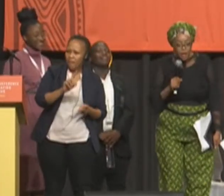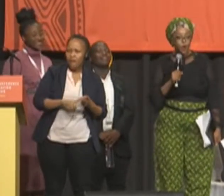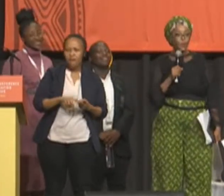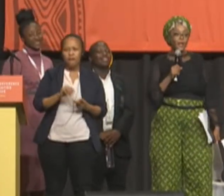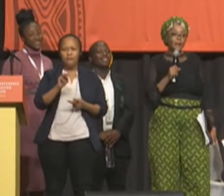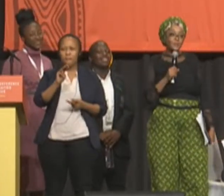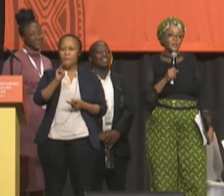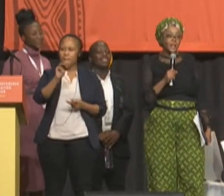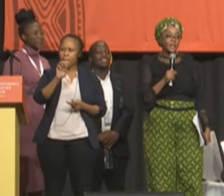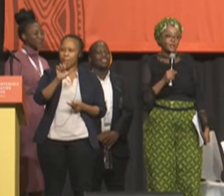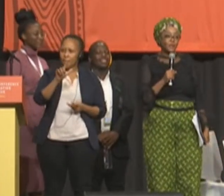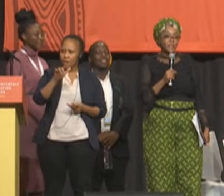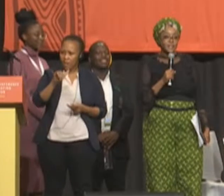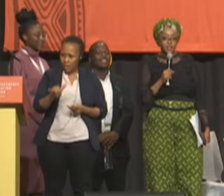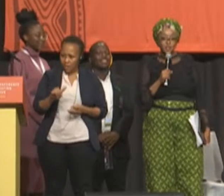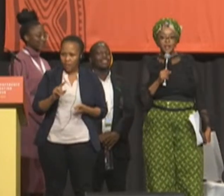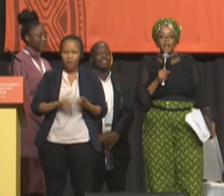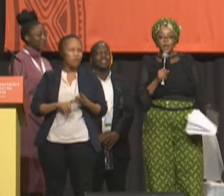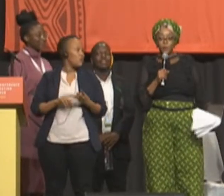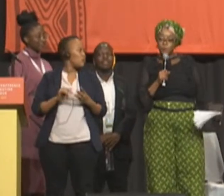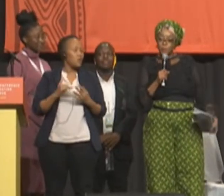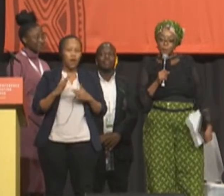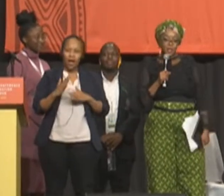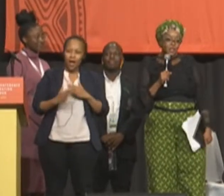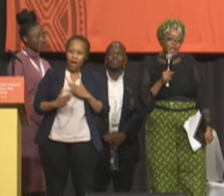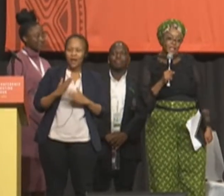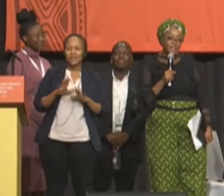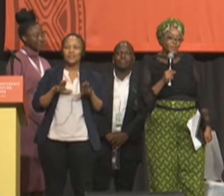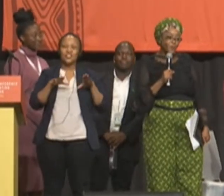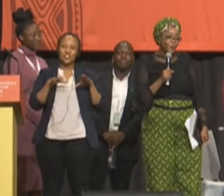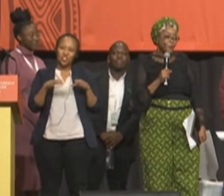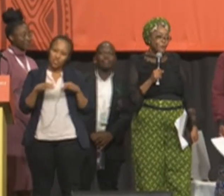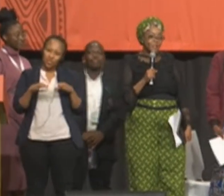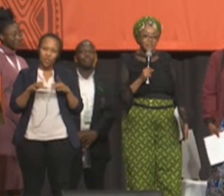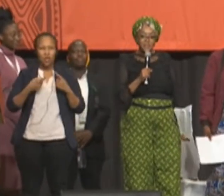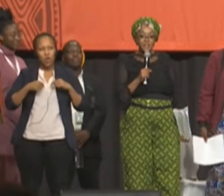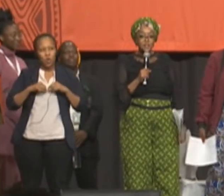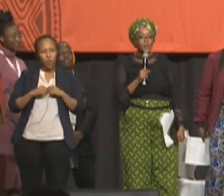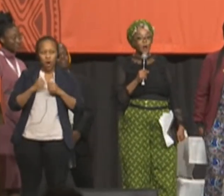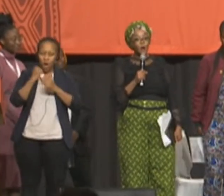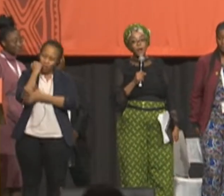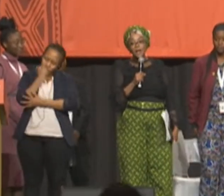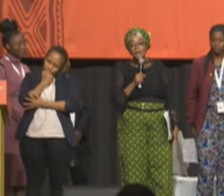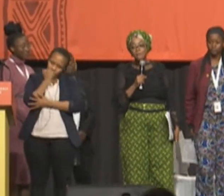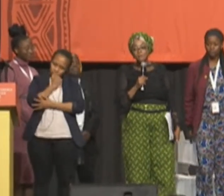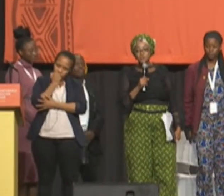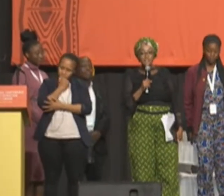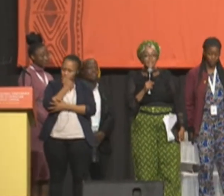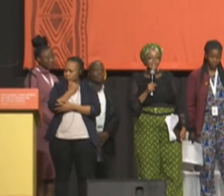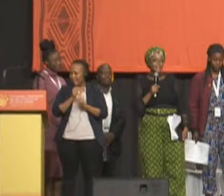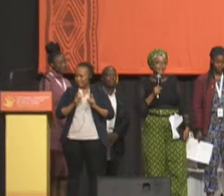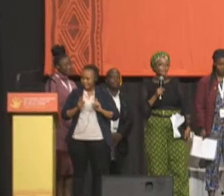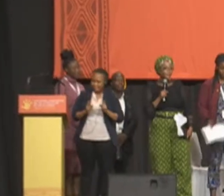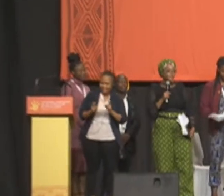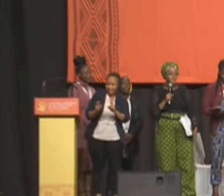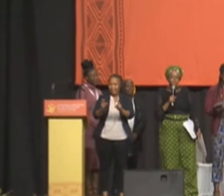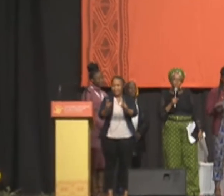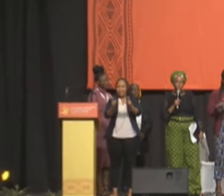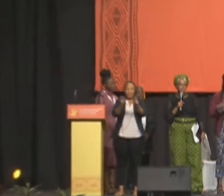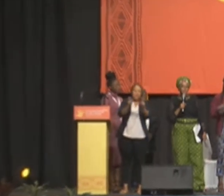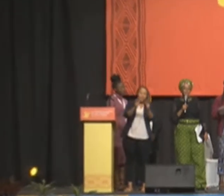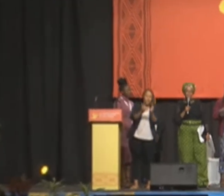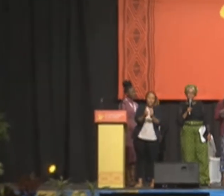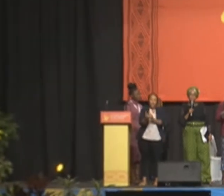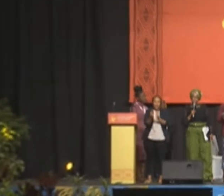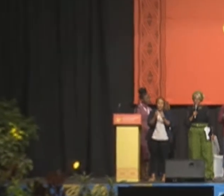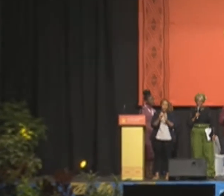is how we come to the end of our session. We do apologize for rushing things along. Unfortunately, everybody's schedule